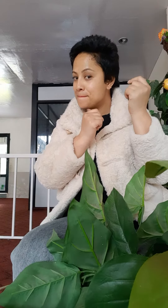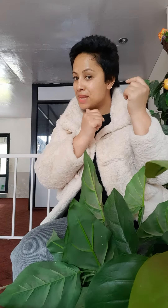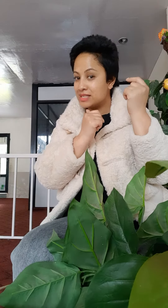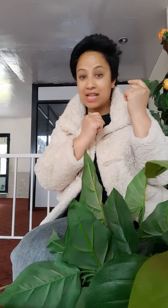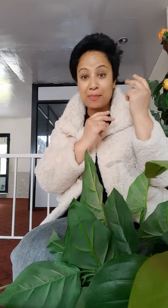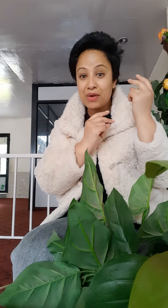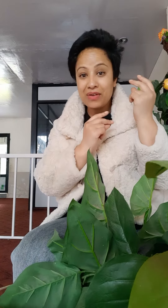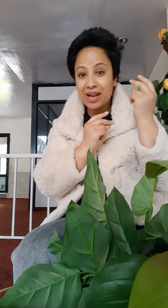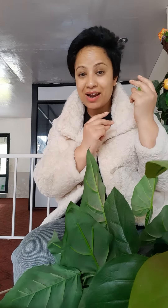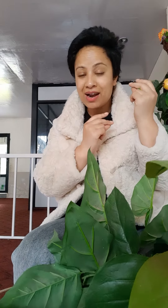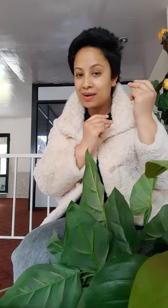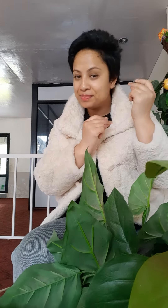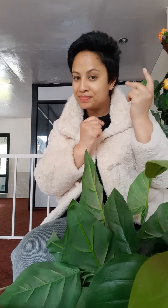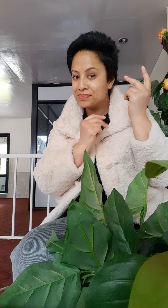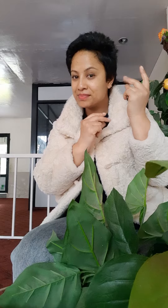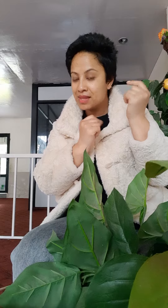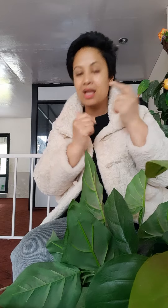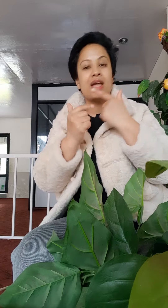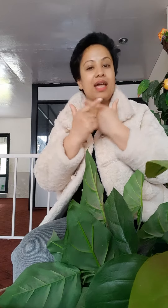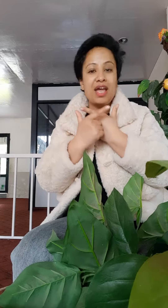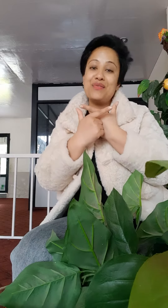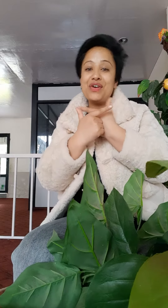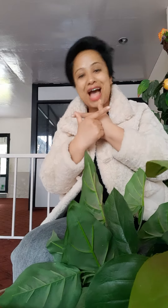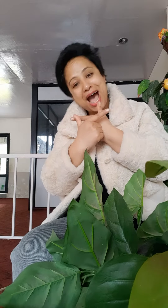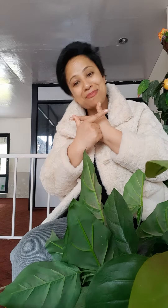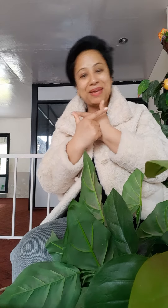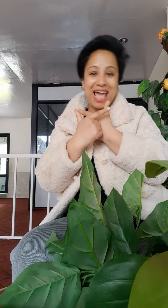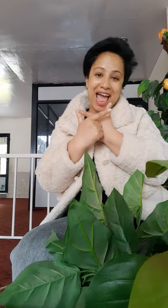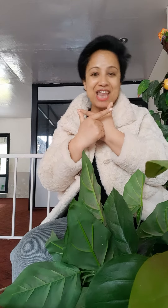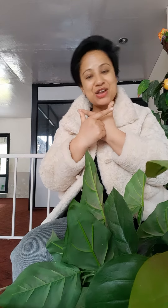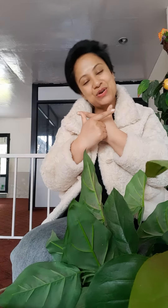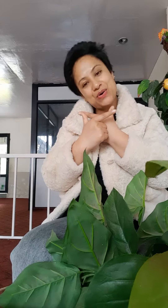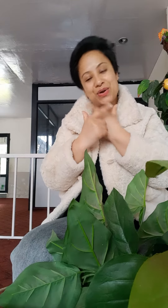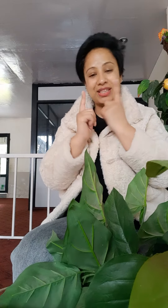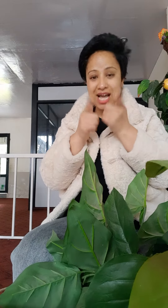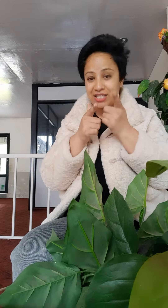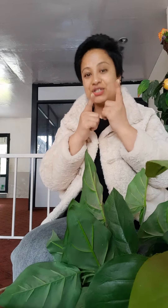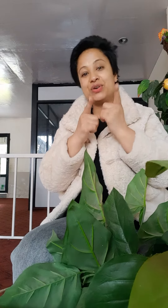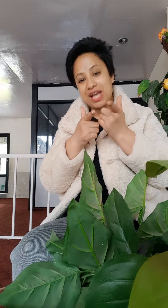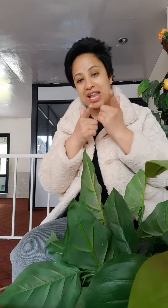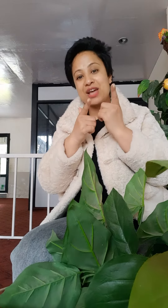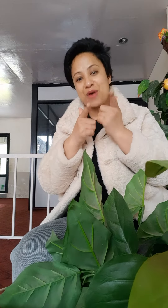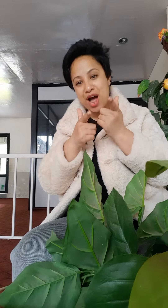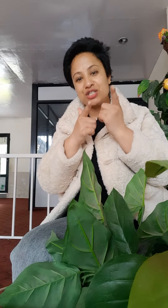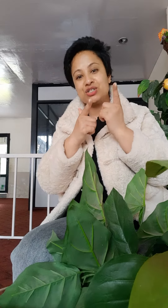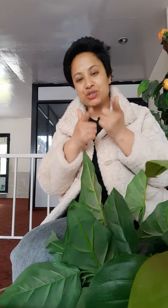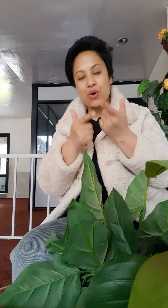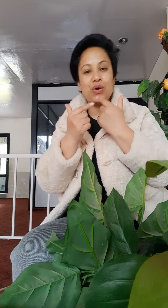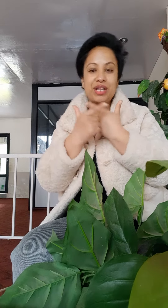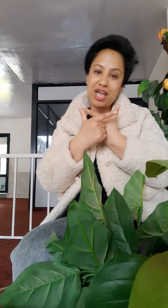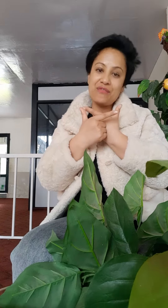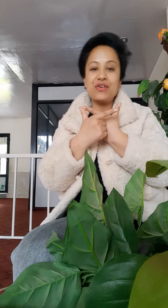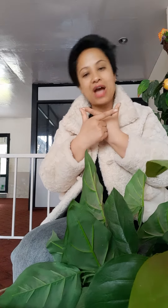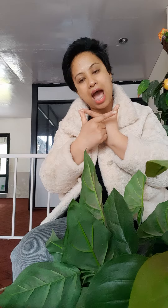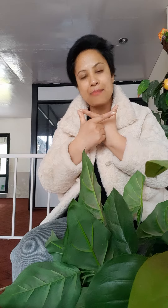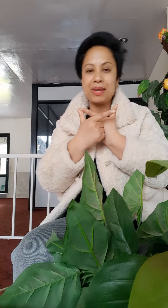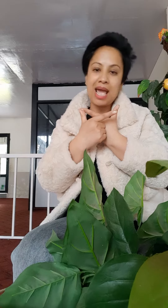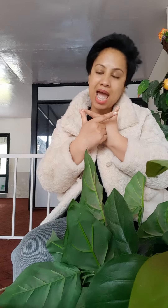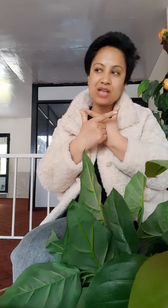Snap your finger If you're happy and you know it, that you really want to sew it If you're happy and